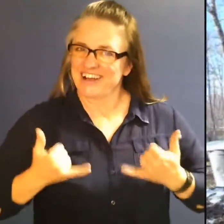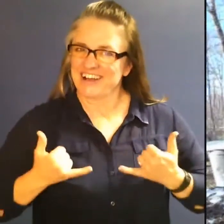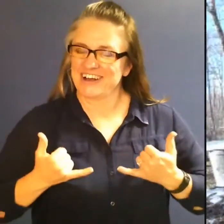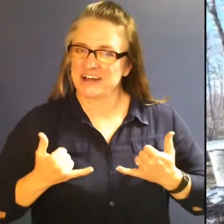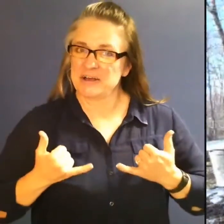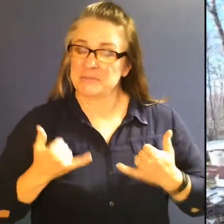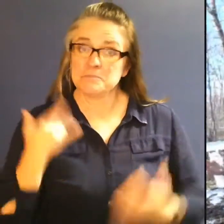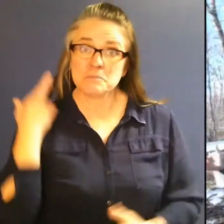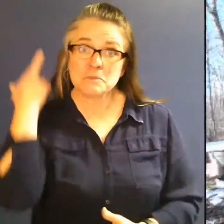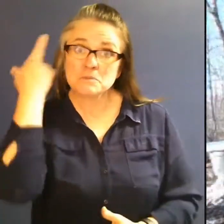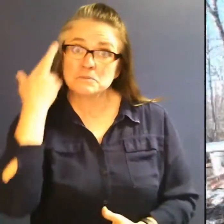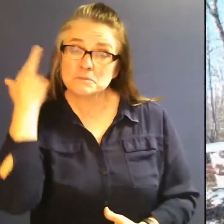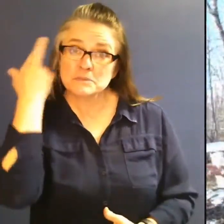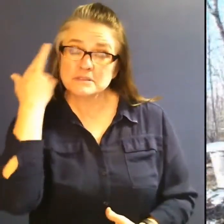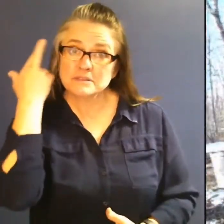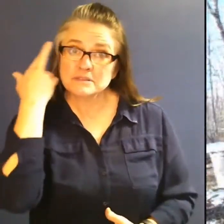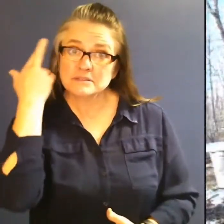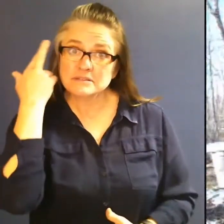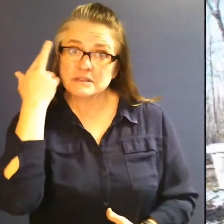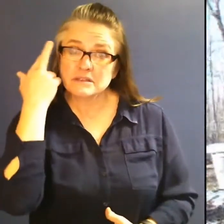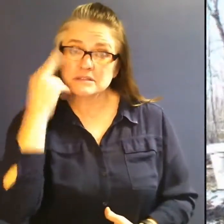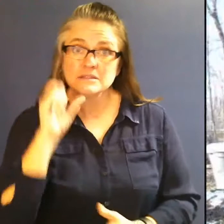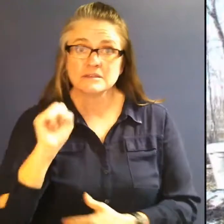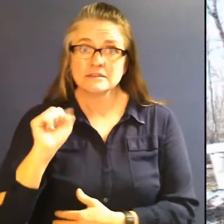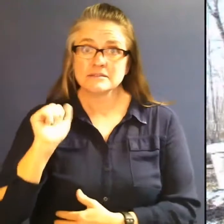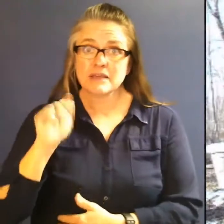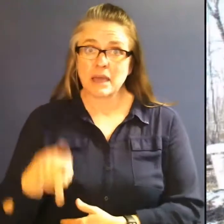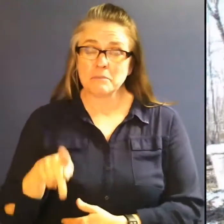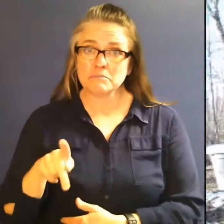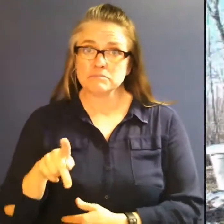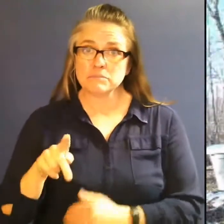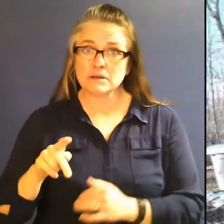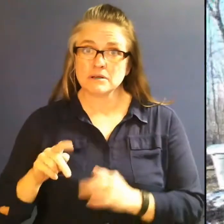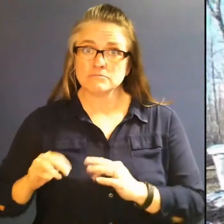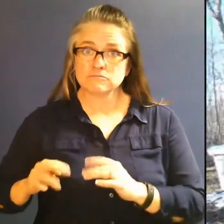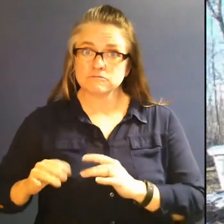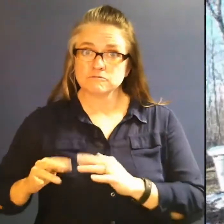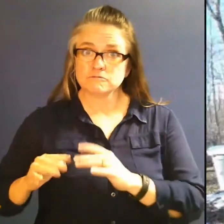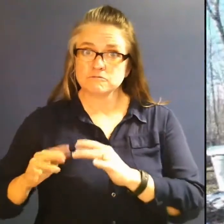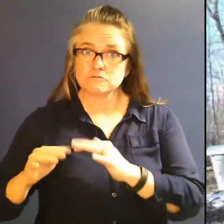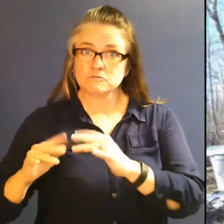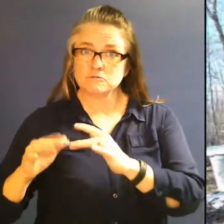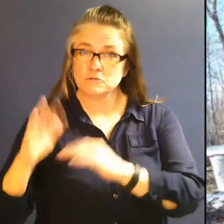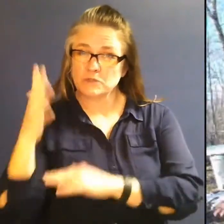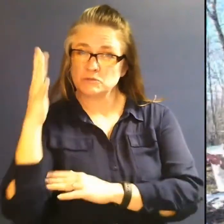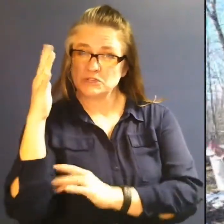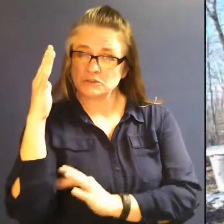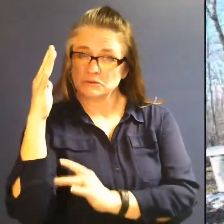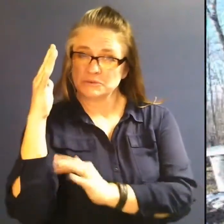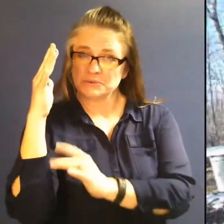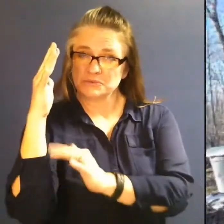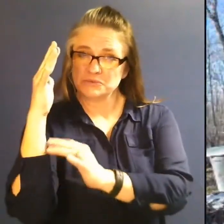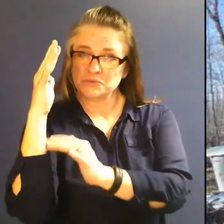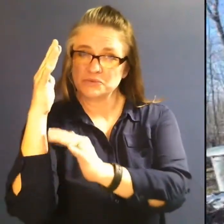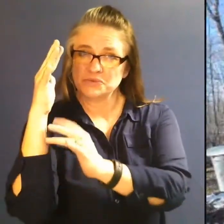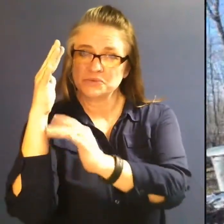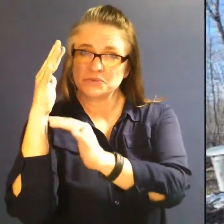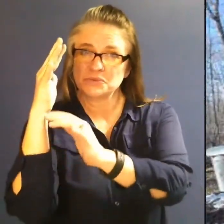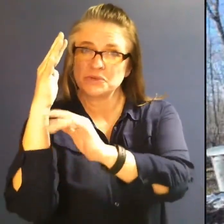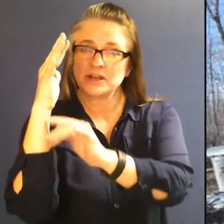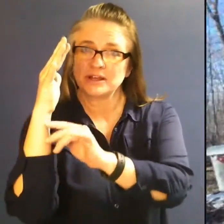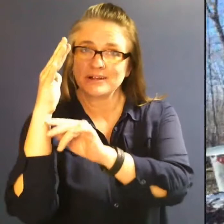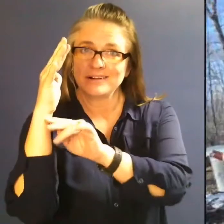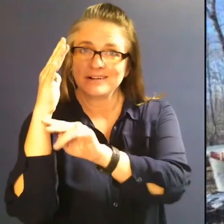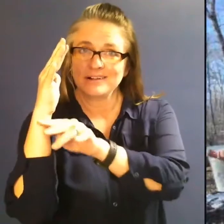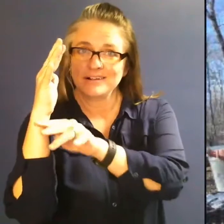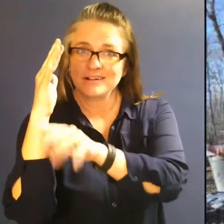that is that's when the sap is. You can collect the sap from the trees. It's coming up from the roots there, and